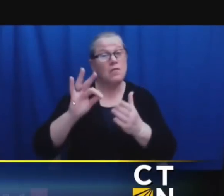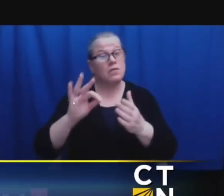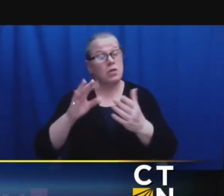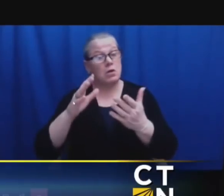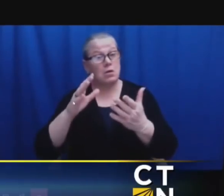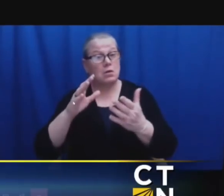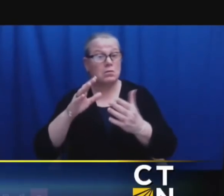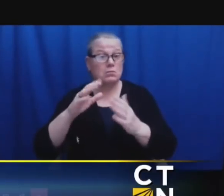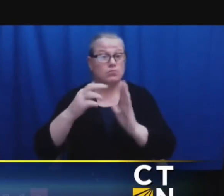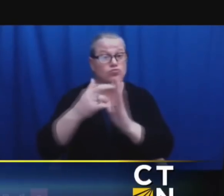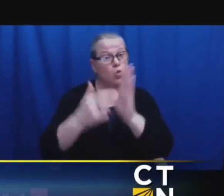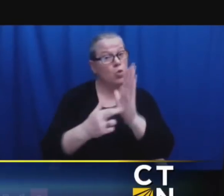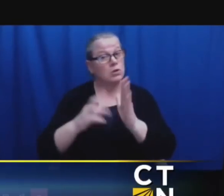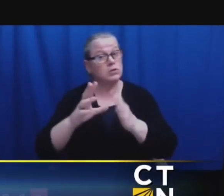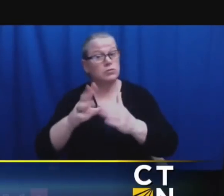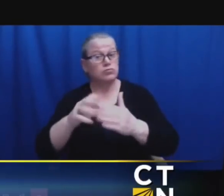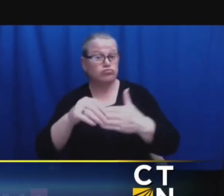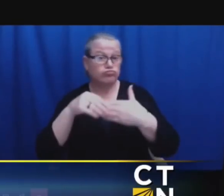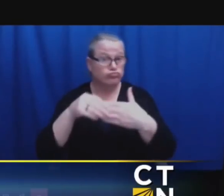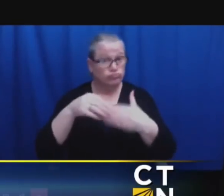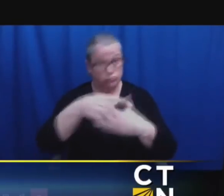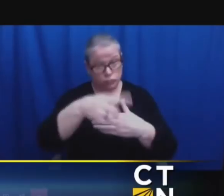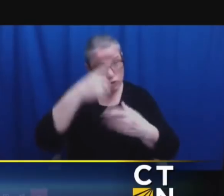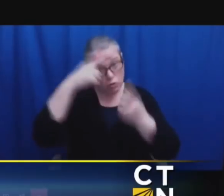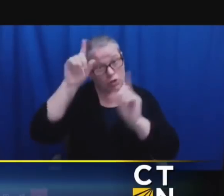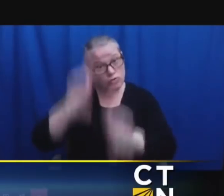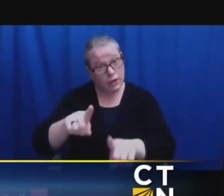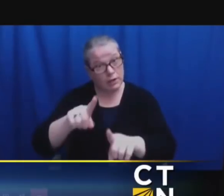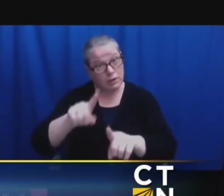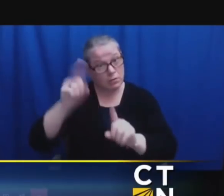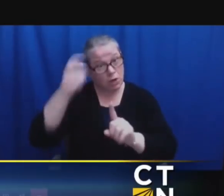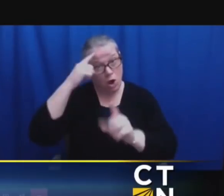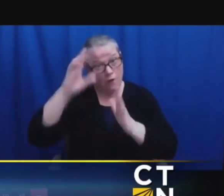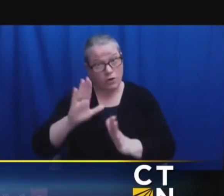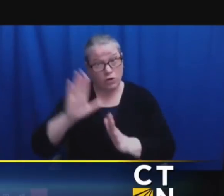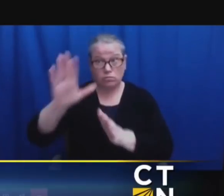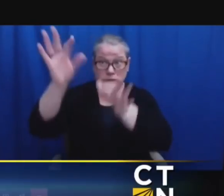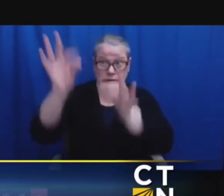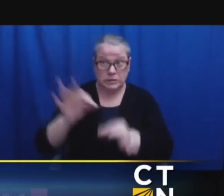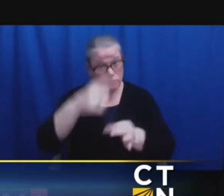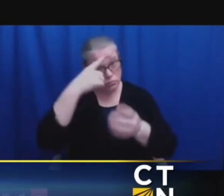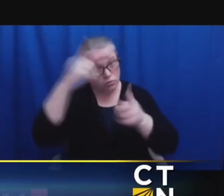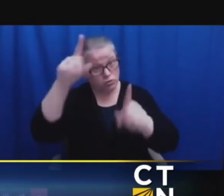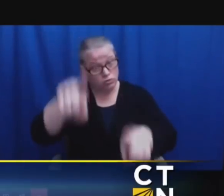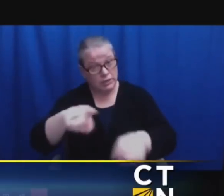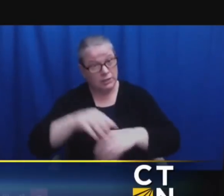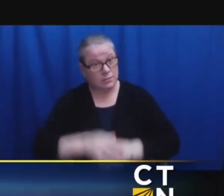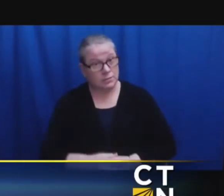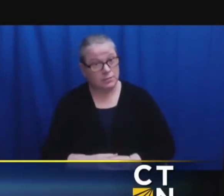I think it's a good idea to have the